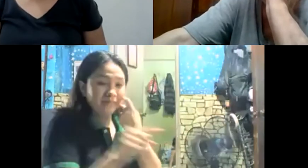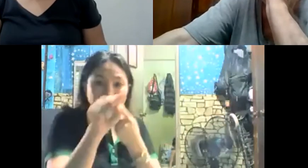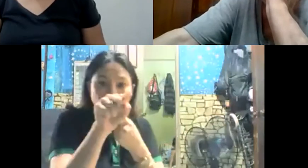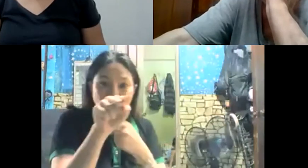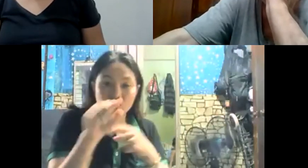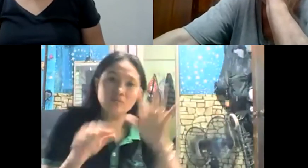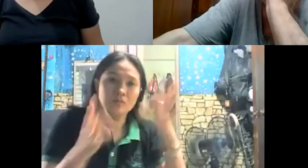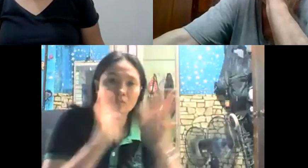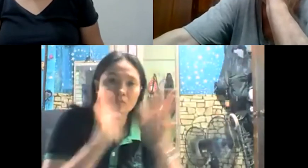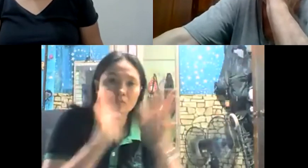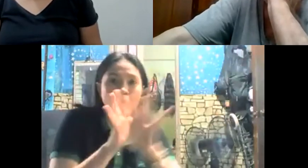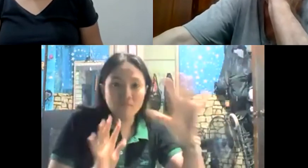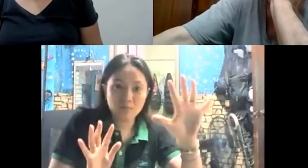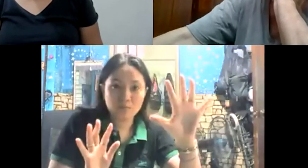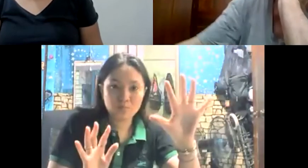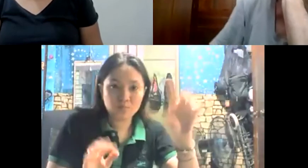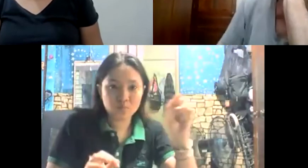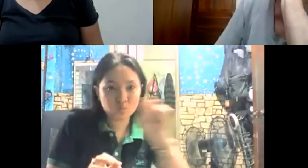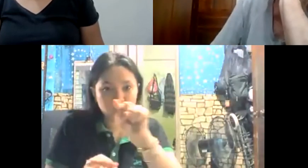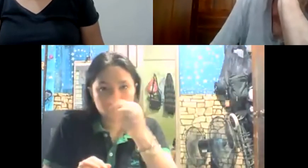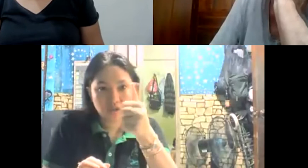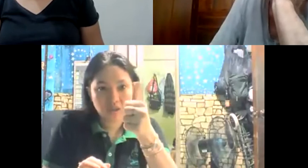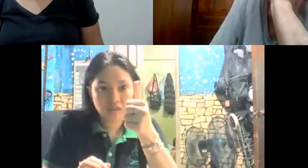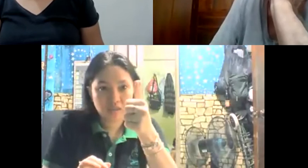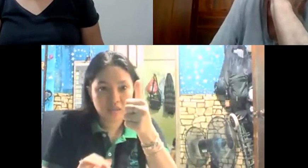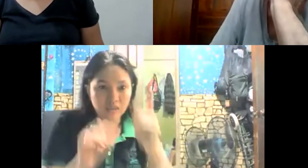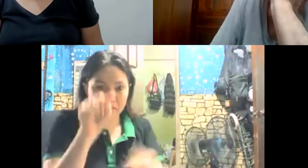So in the same example of